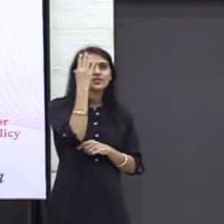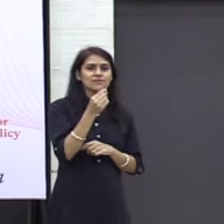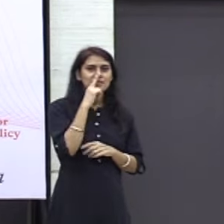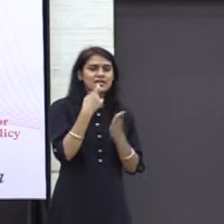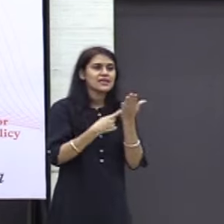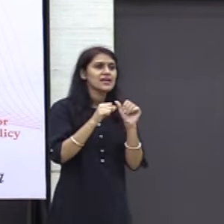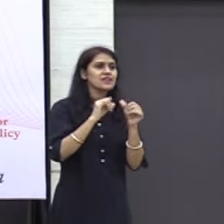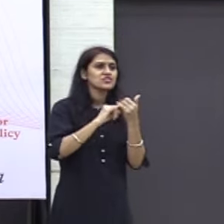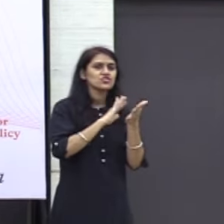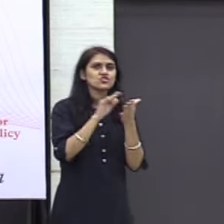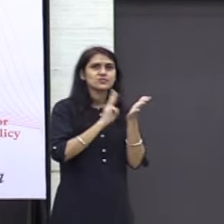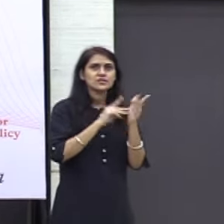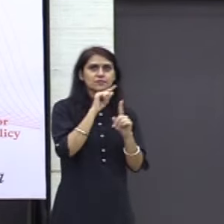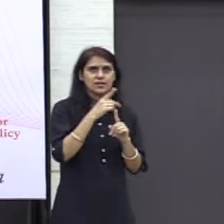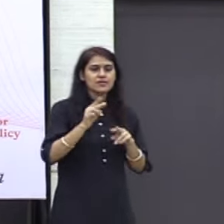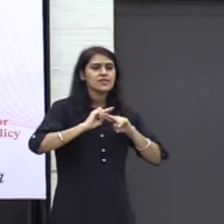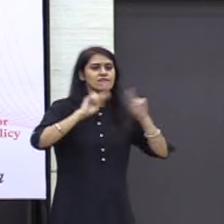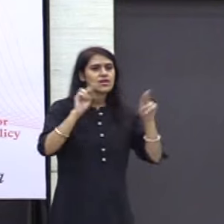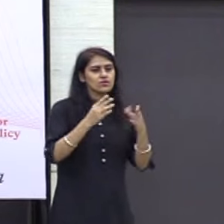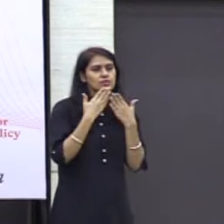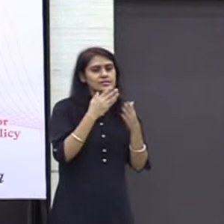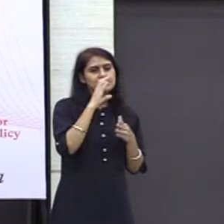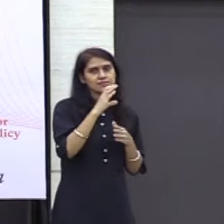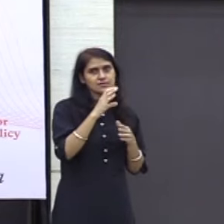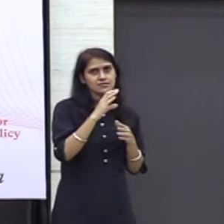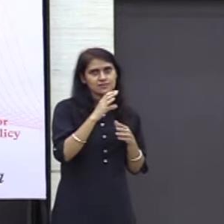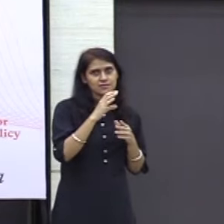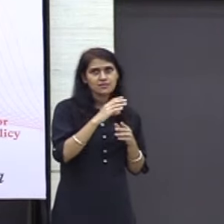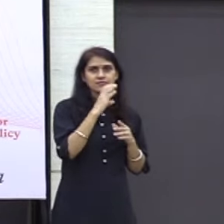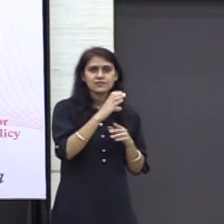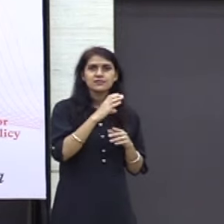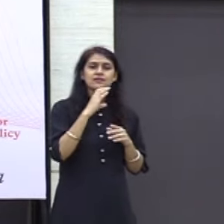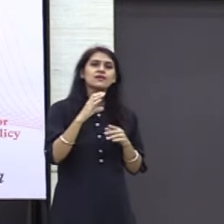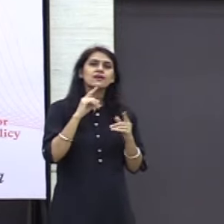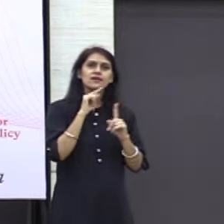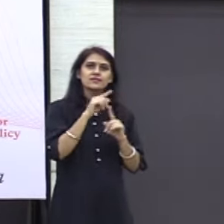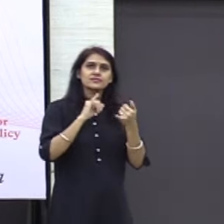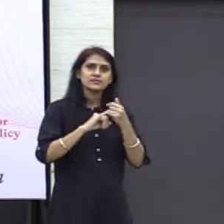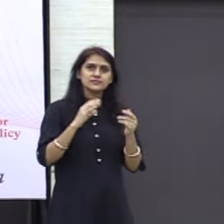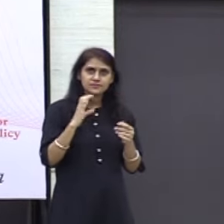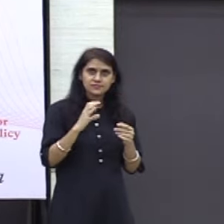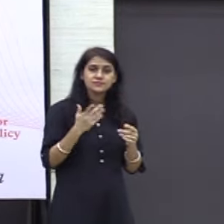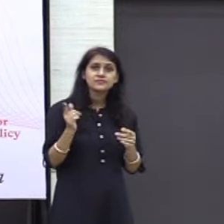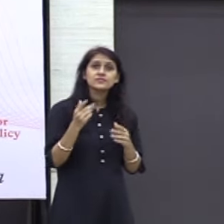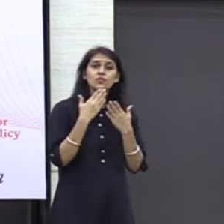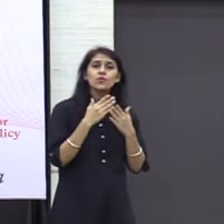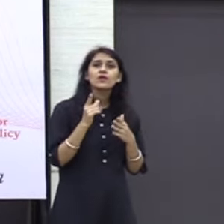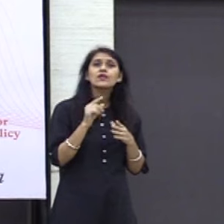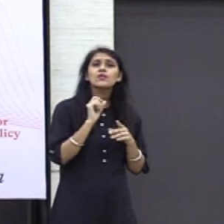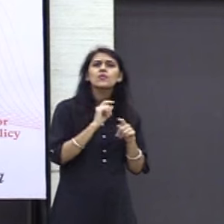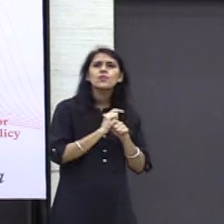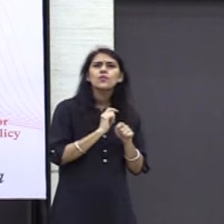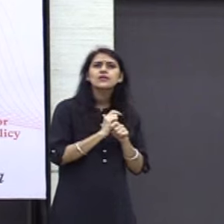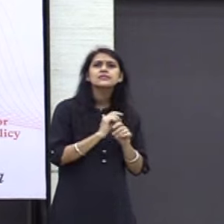Sharma. I'm final year student of CLC. My question is regarding what is the way forward, especially in the case